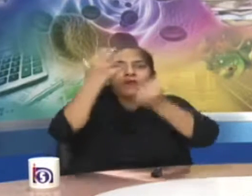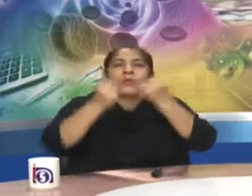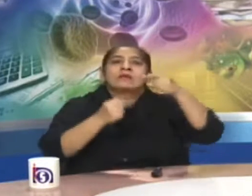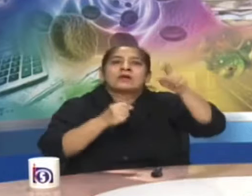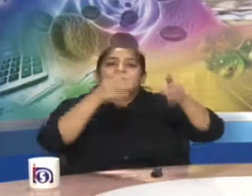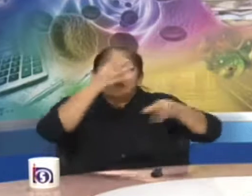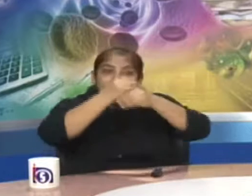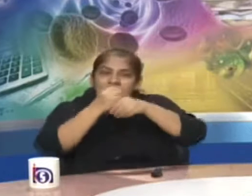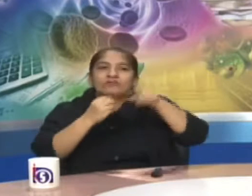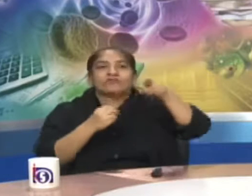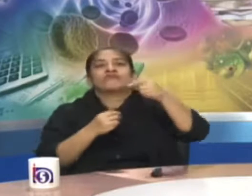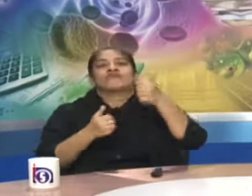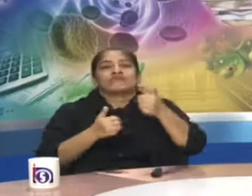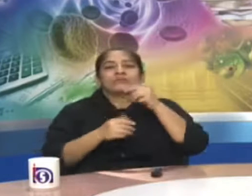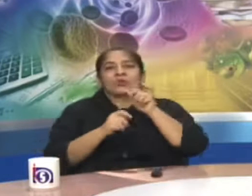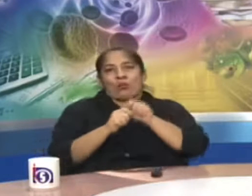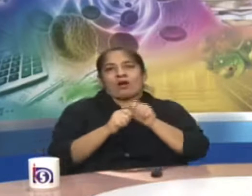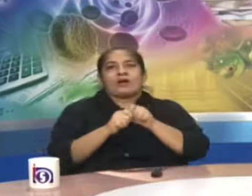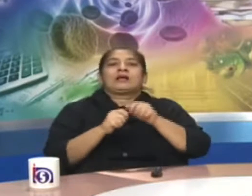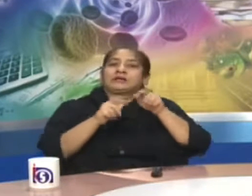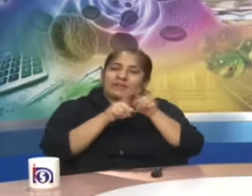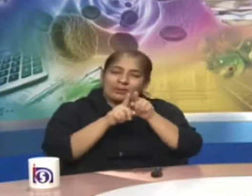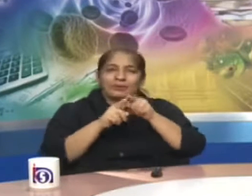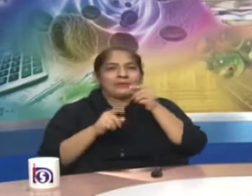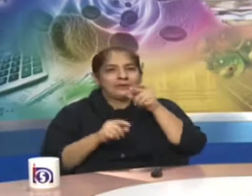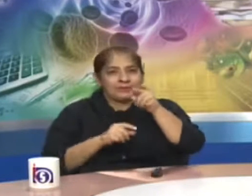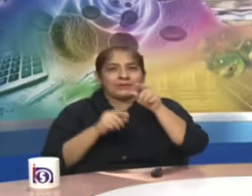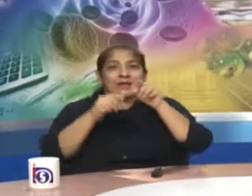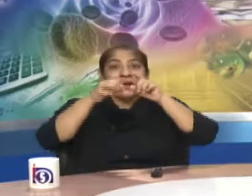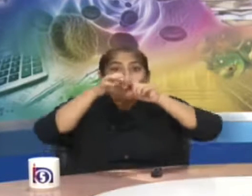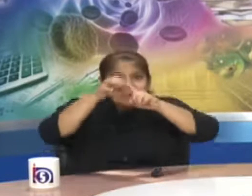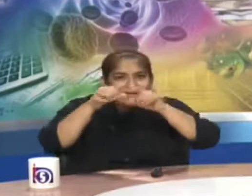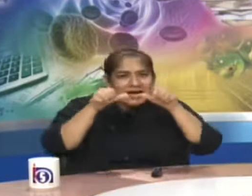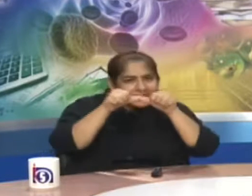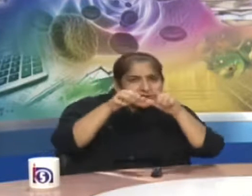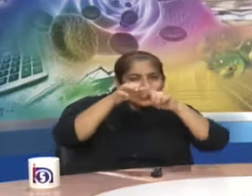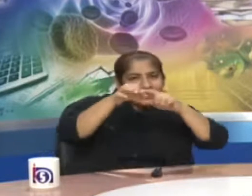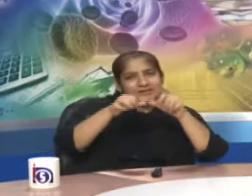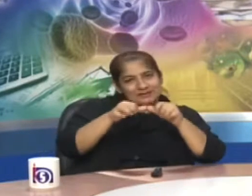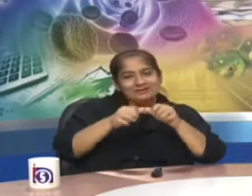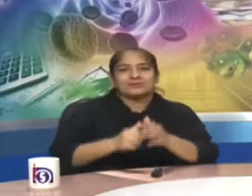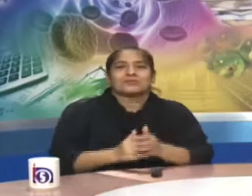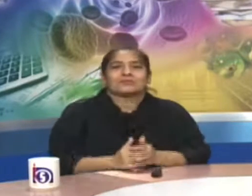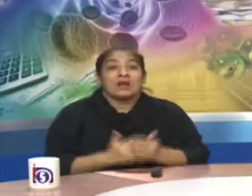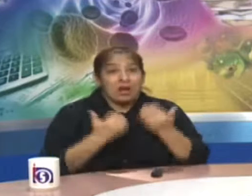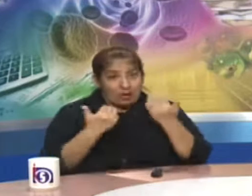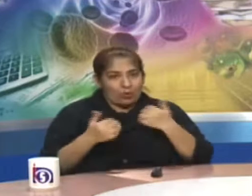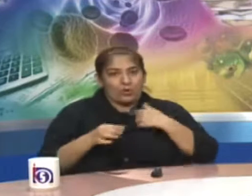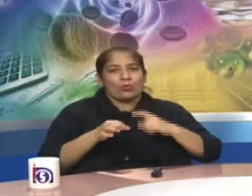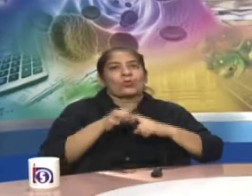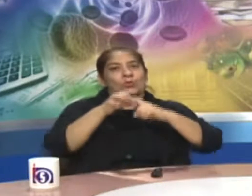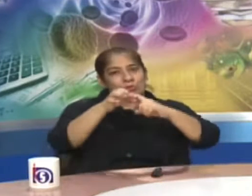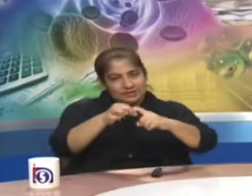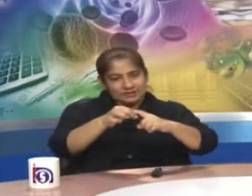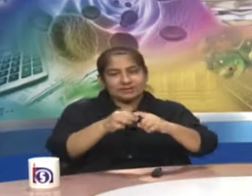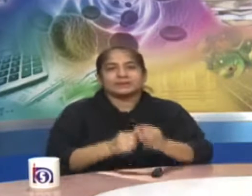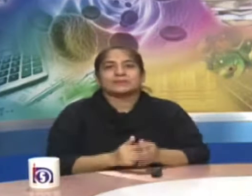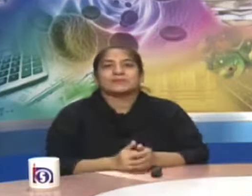So, you yourself has to try to find the answers. I will be asking questions now.